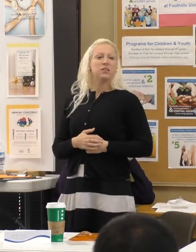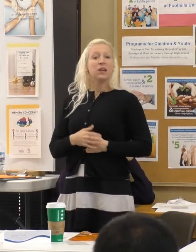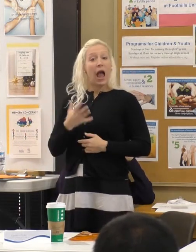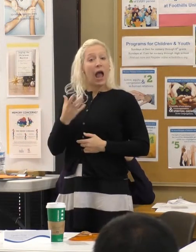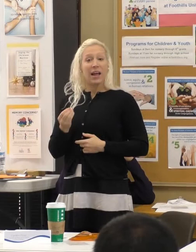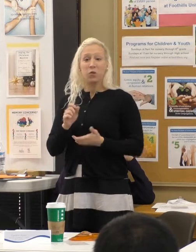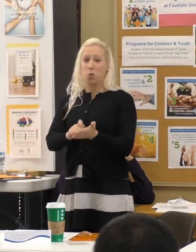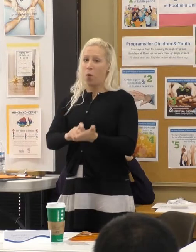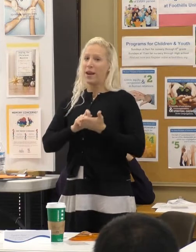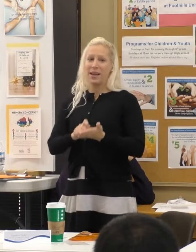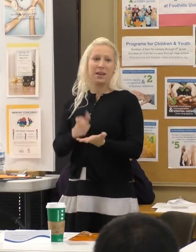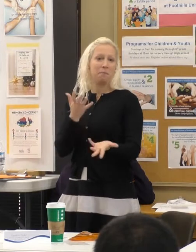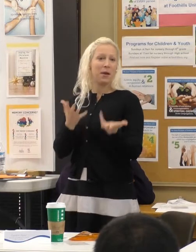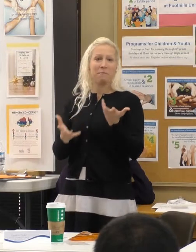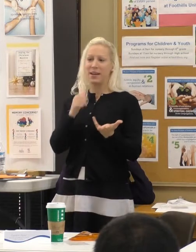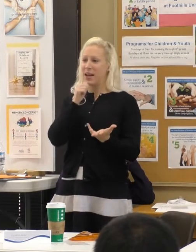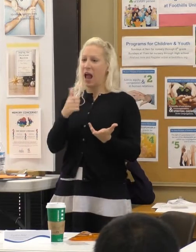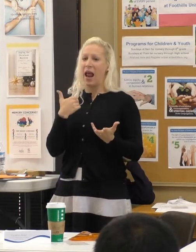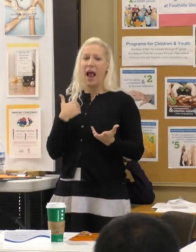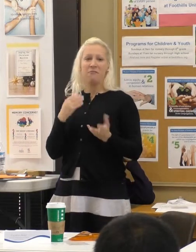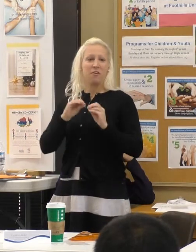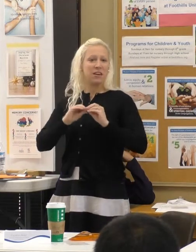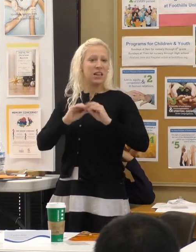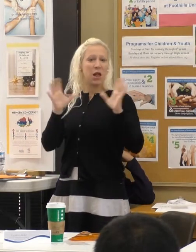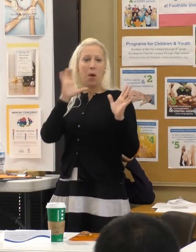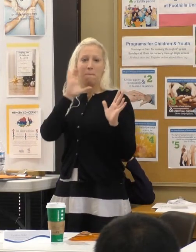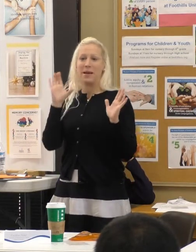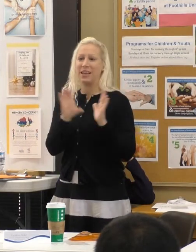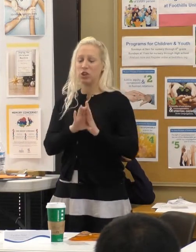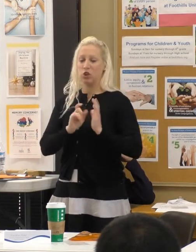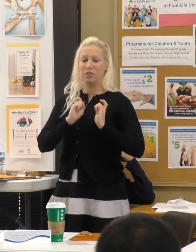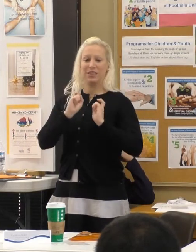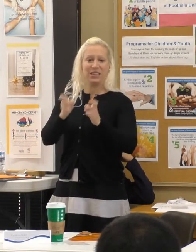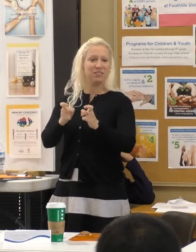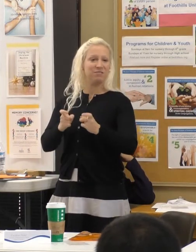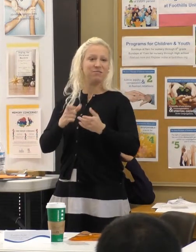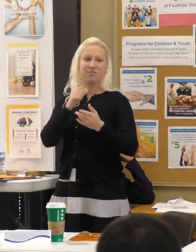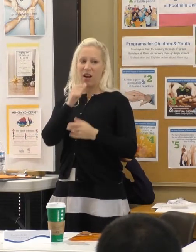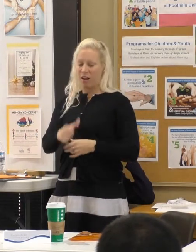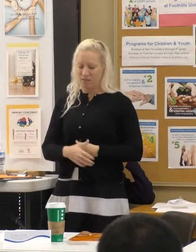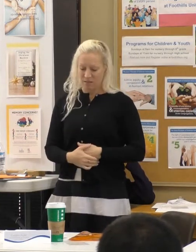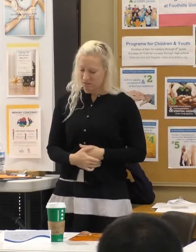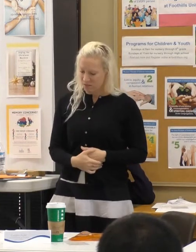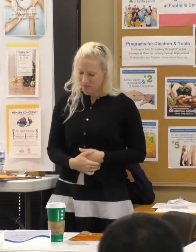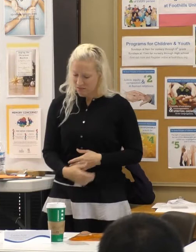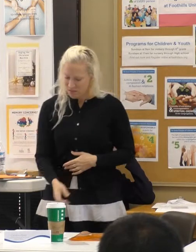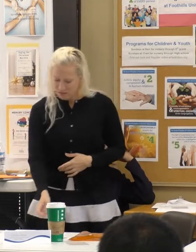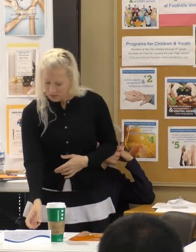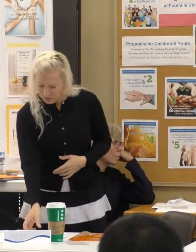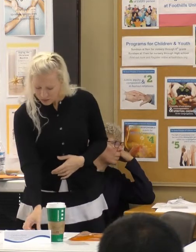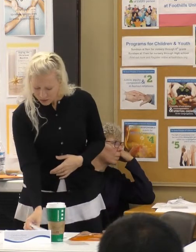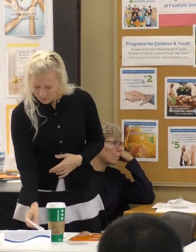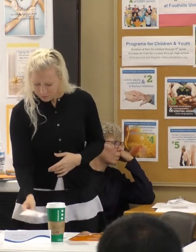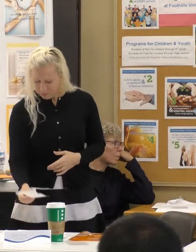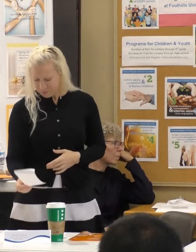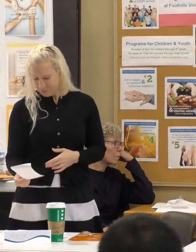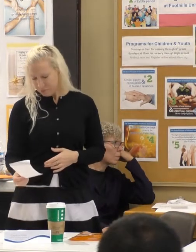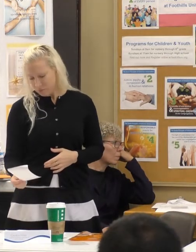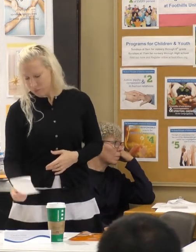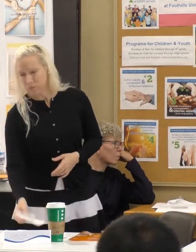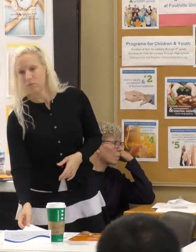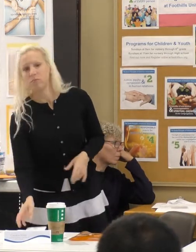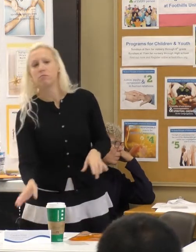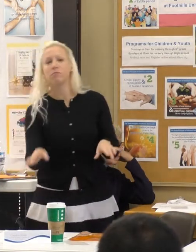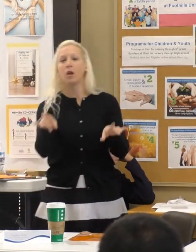most effective. So you're still communicating with them in a second language when you use any kind of